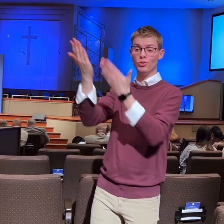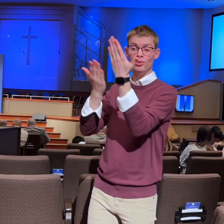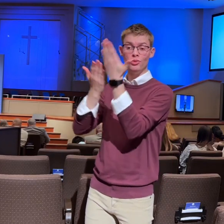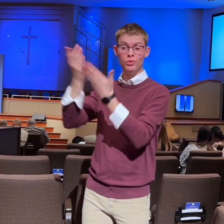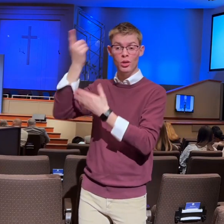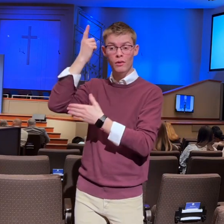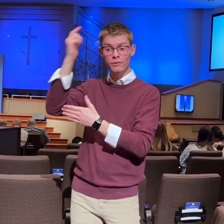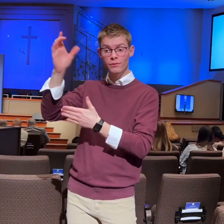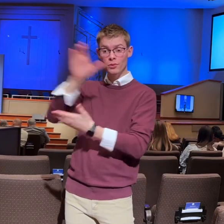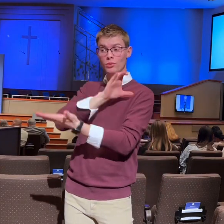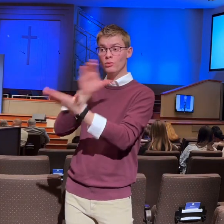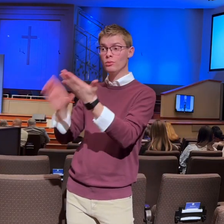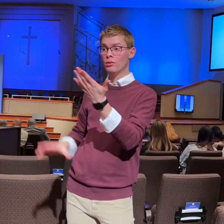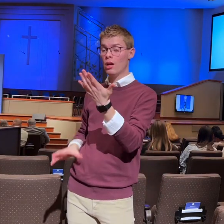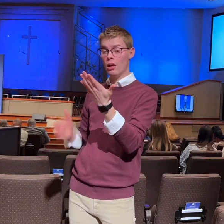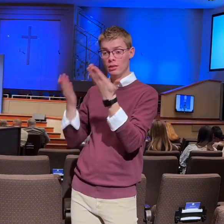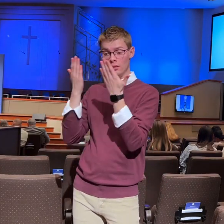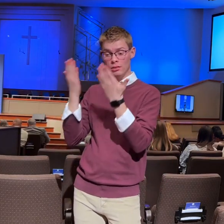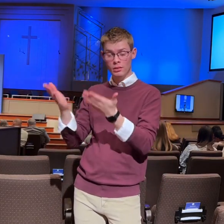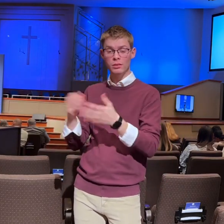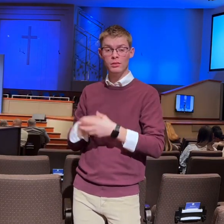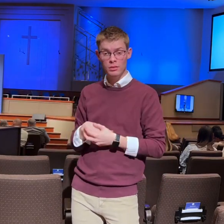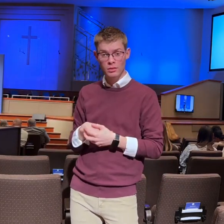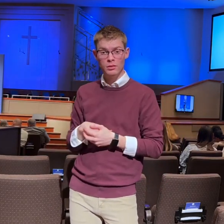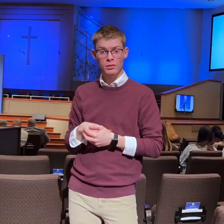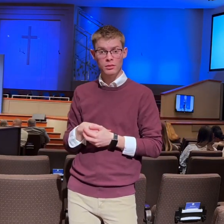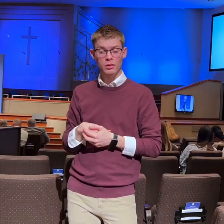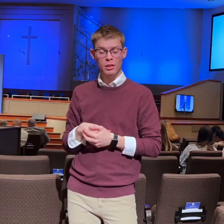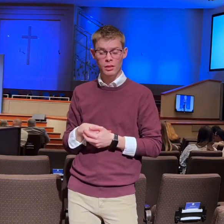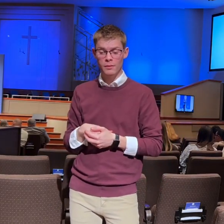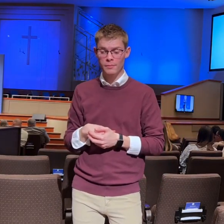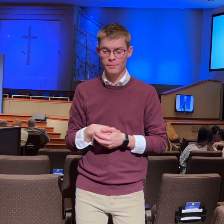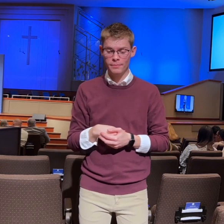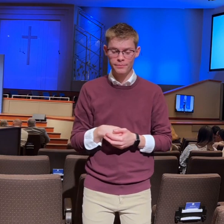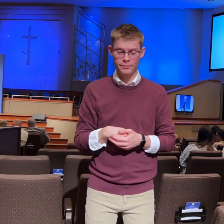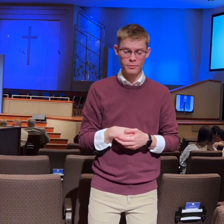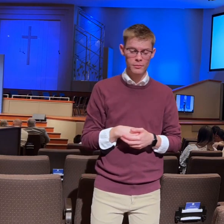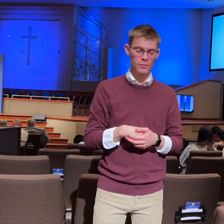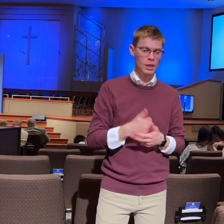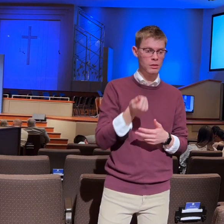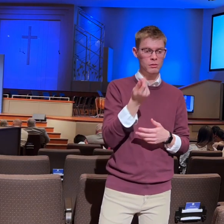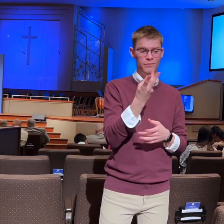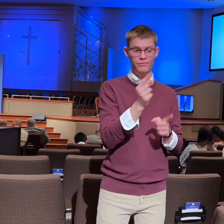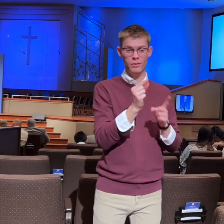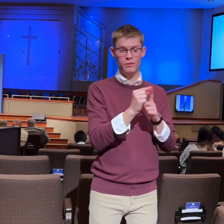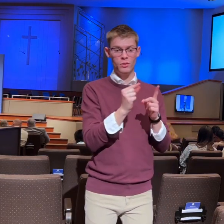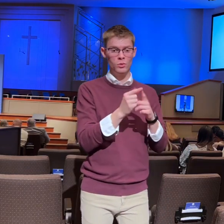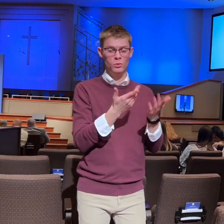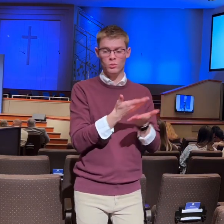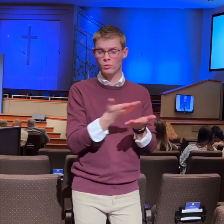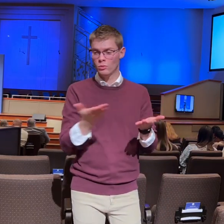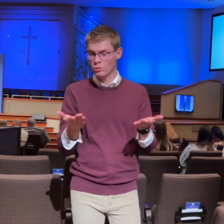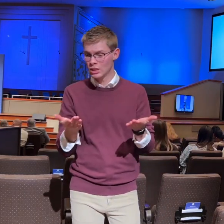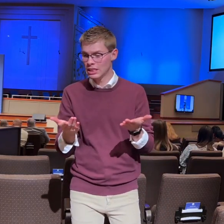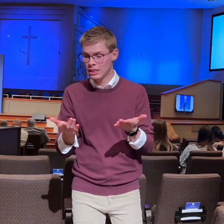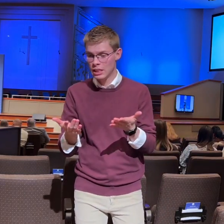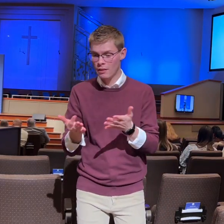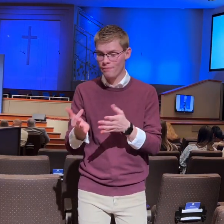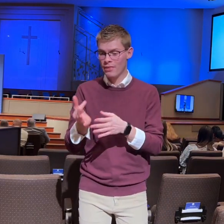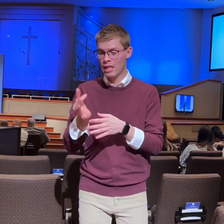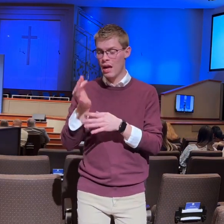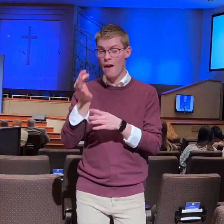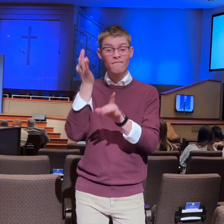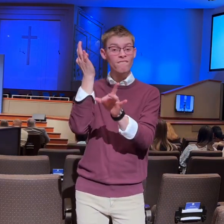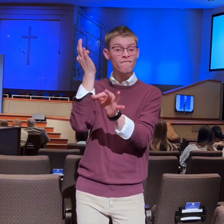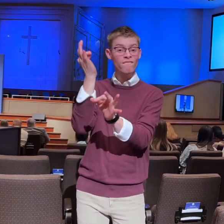words of faith and of good doctrine whereunto thou hast attained. Notice a few of these words here. The word faith, pistis,